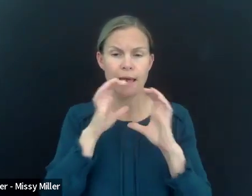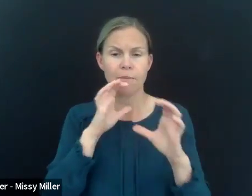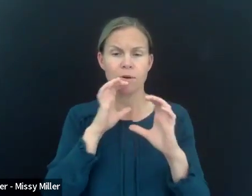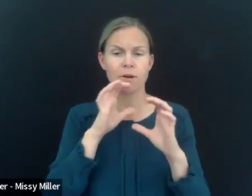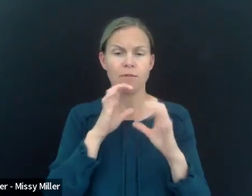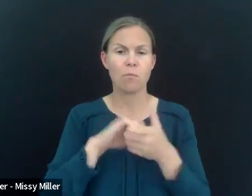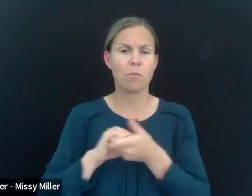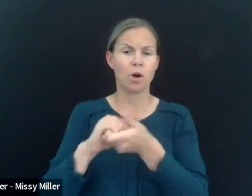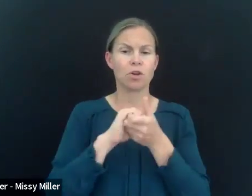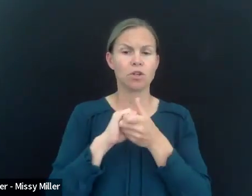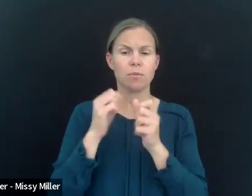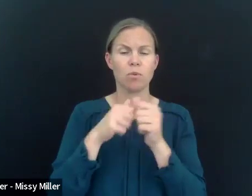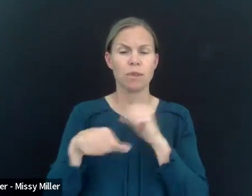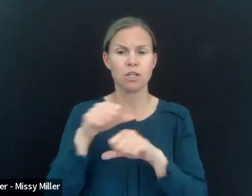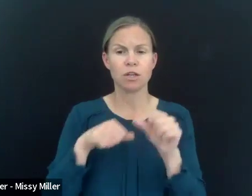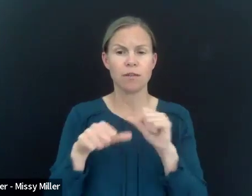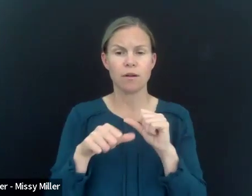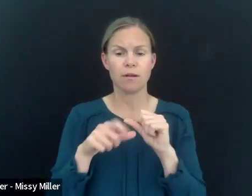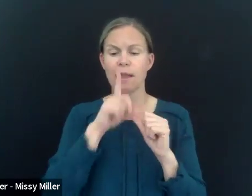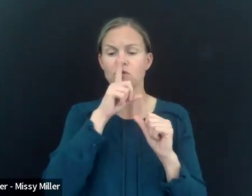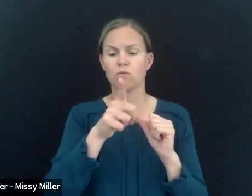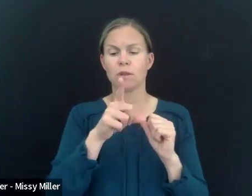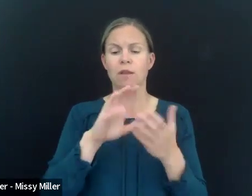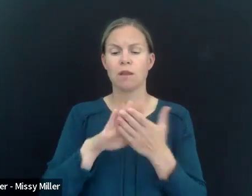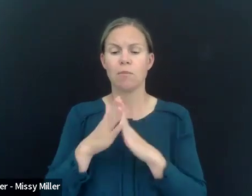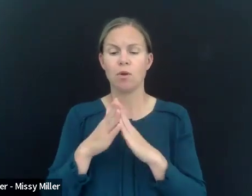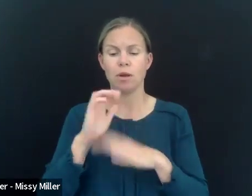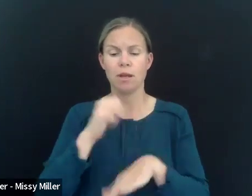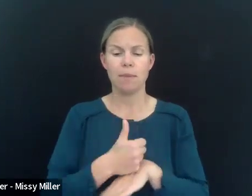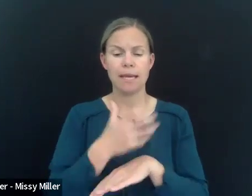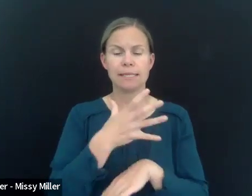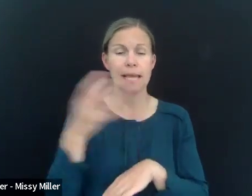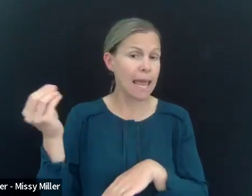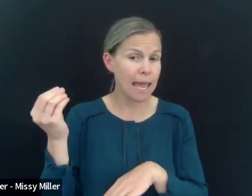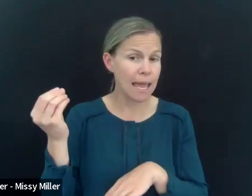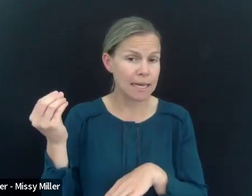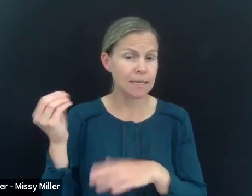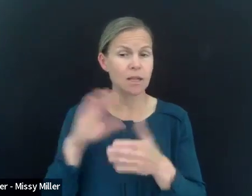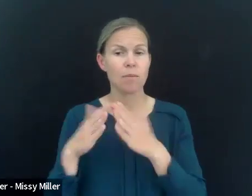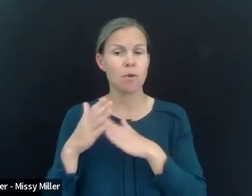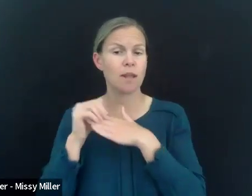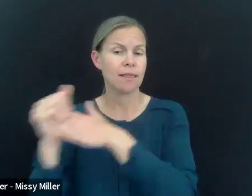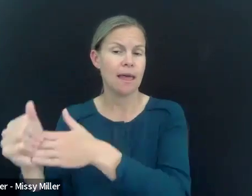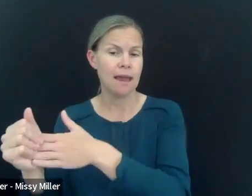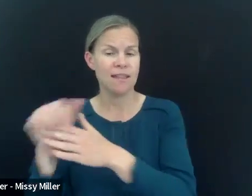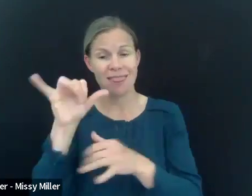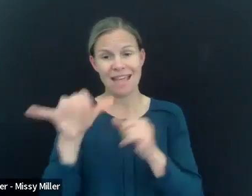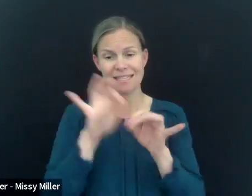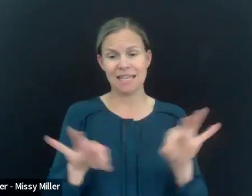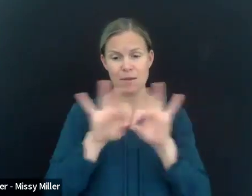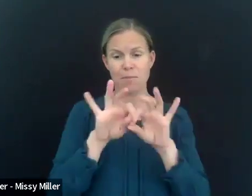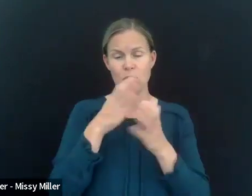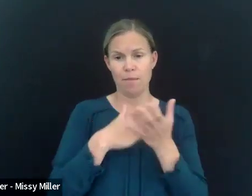is community-based and community-led. I will say that that's the important part, you know, not